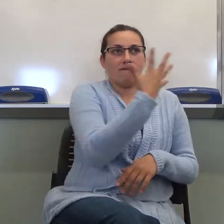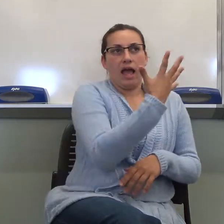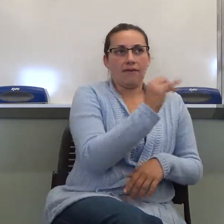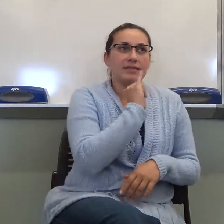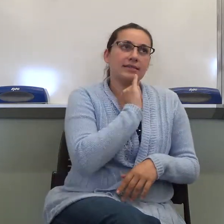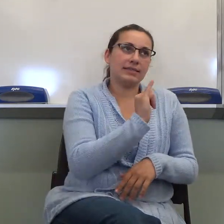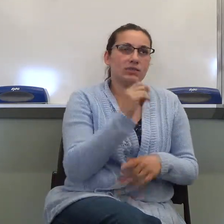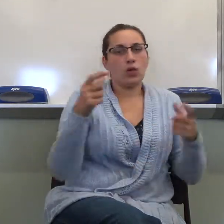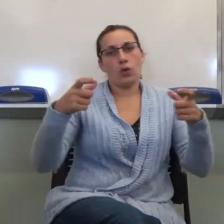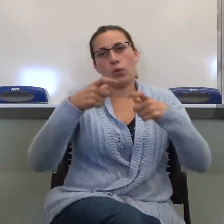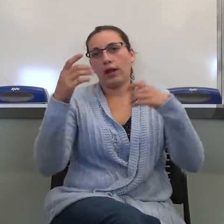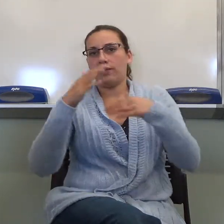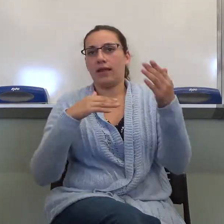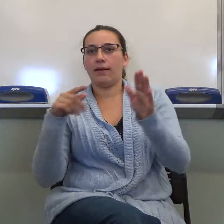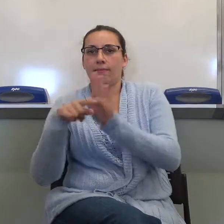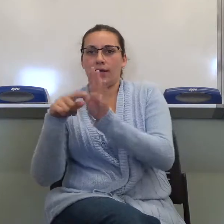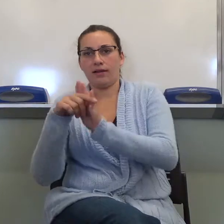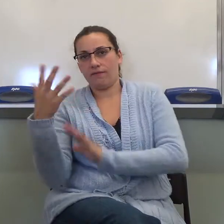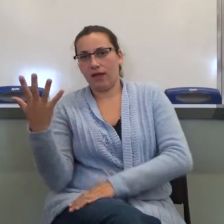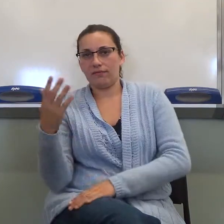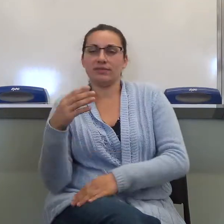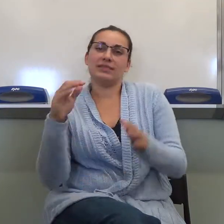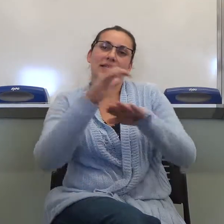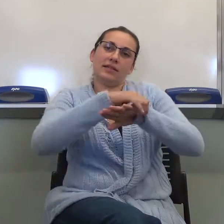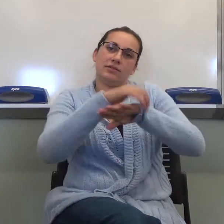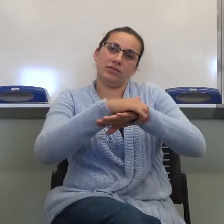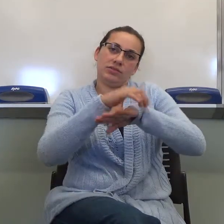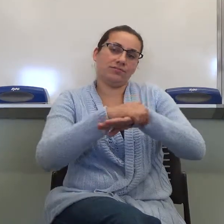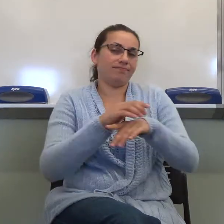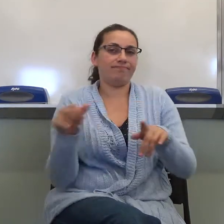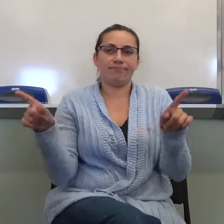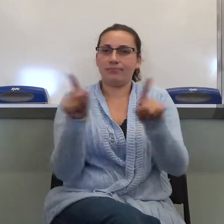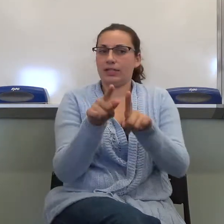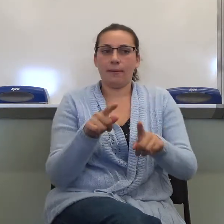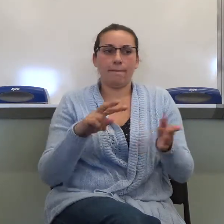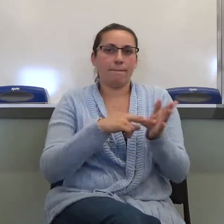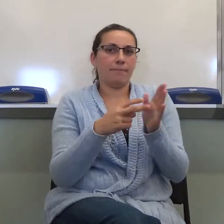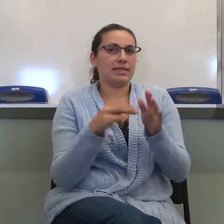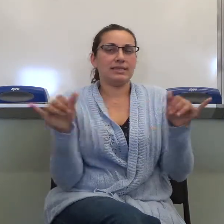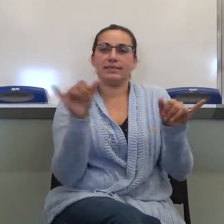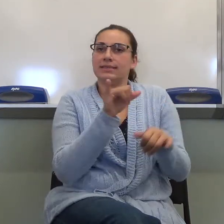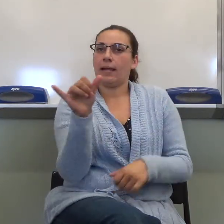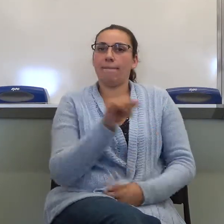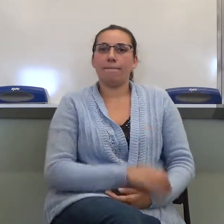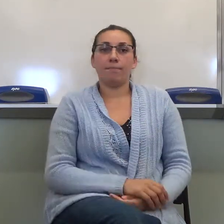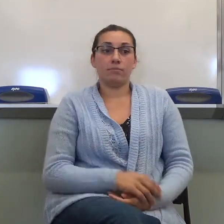-5. That means the same thing. So either way is fine. Any others?